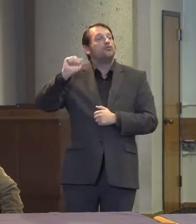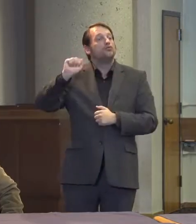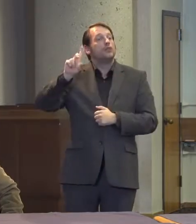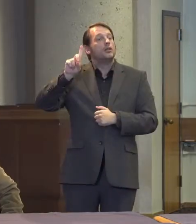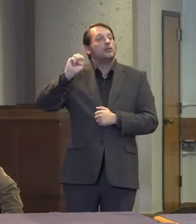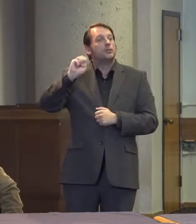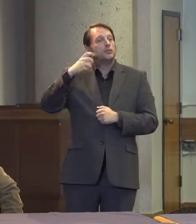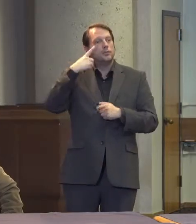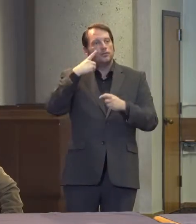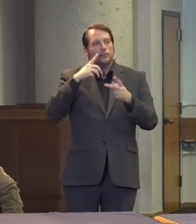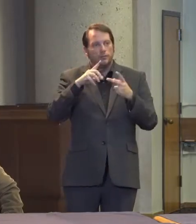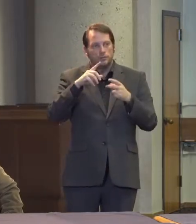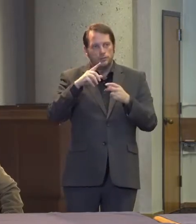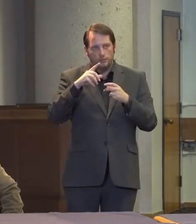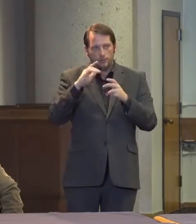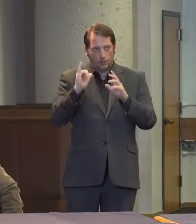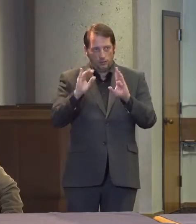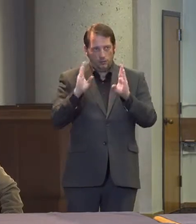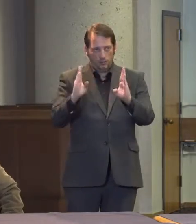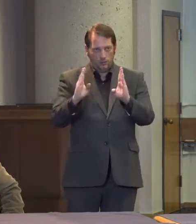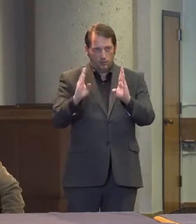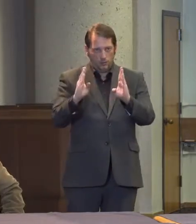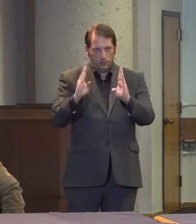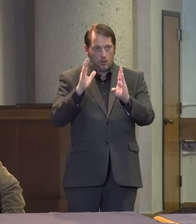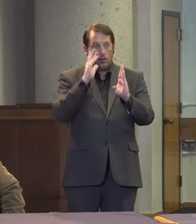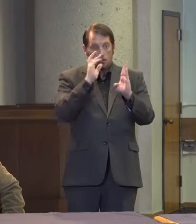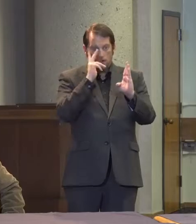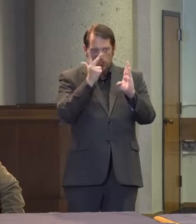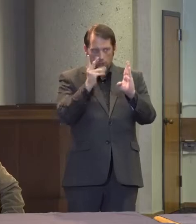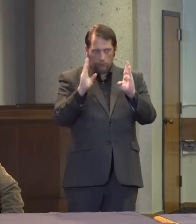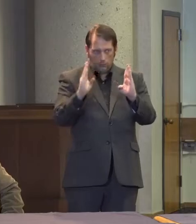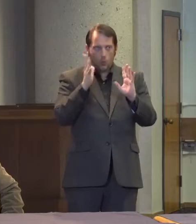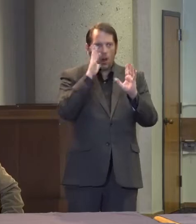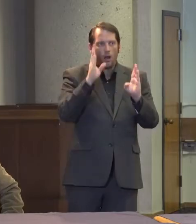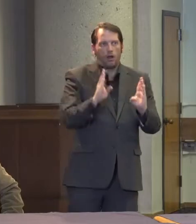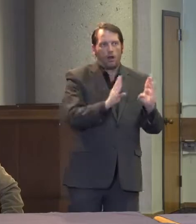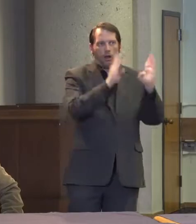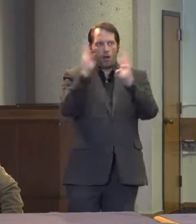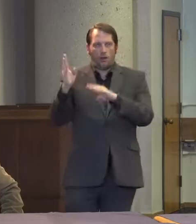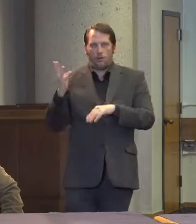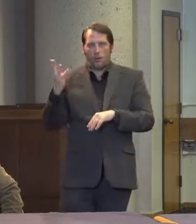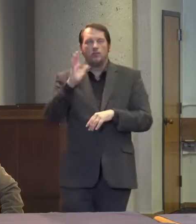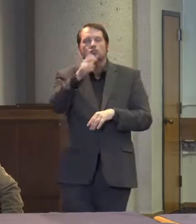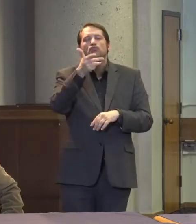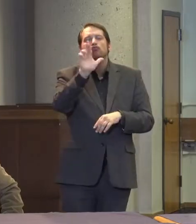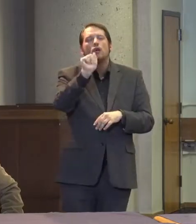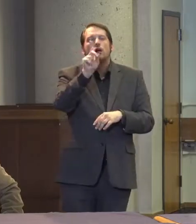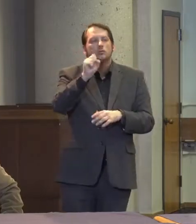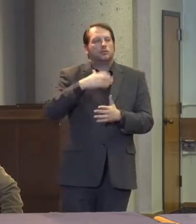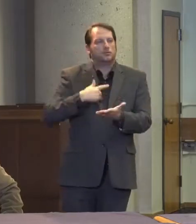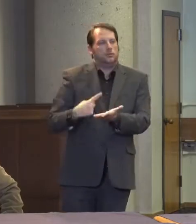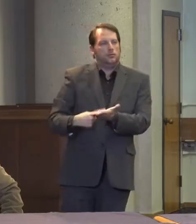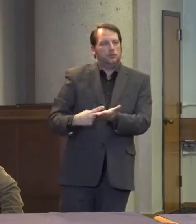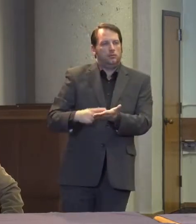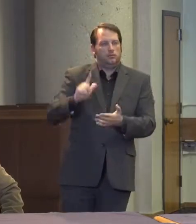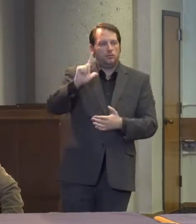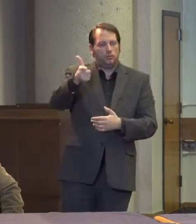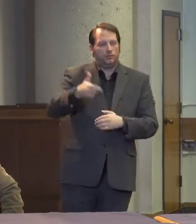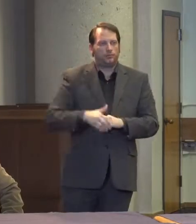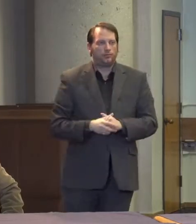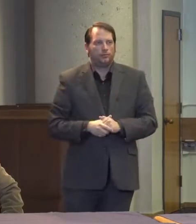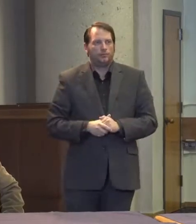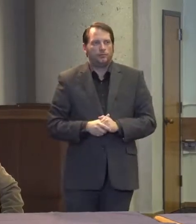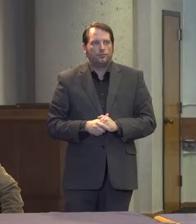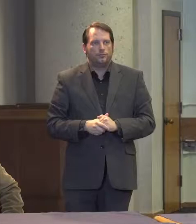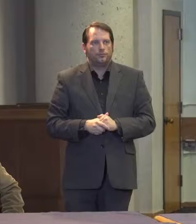four. And we'll talk about grades, I know, later, so I'll hold that. But our teachers are just doing some amazing things. I've already seen some examples, and we'll be